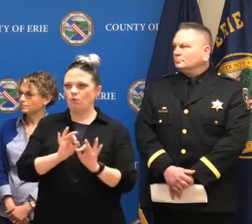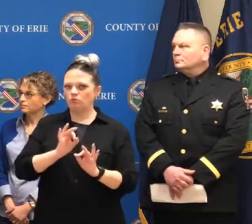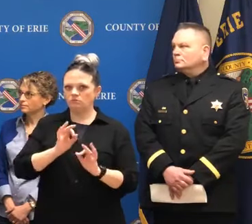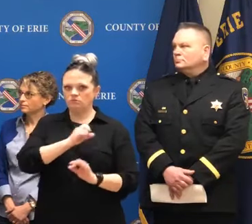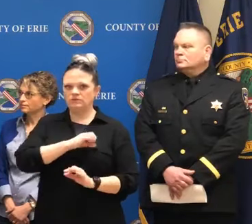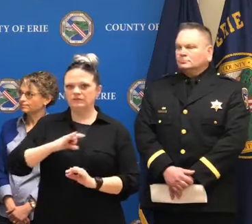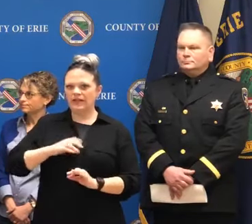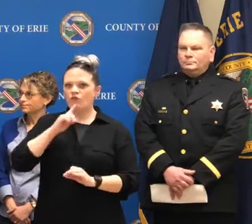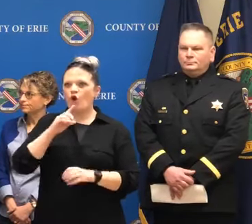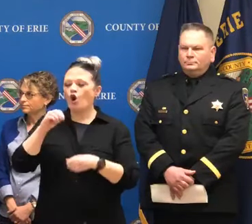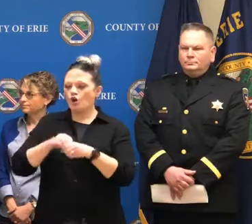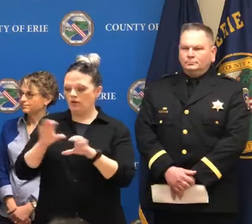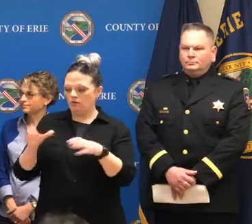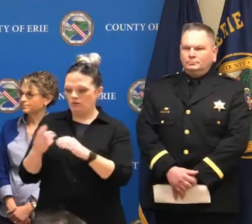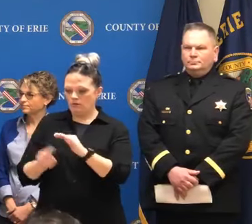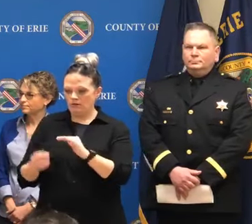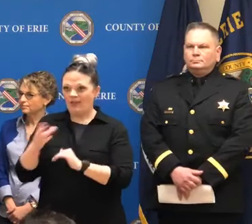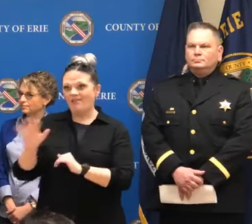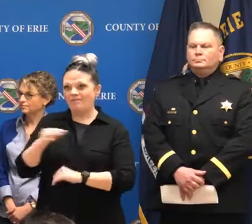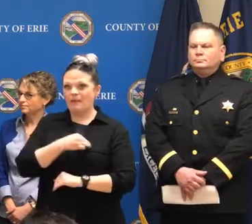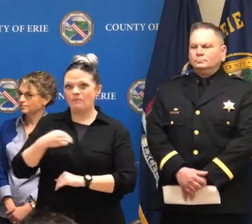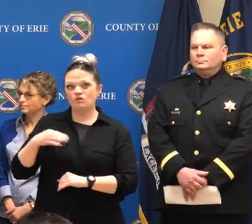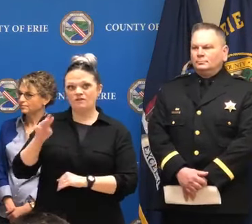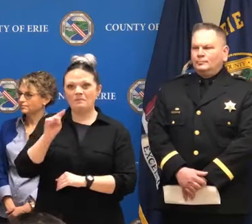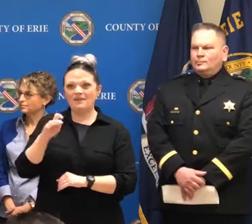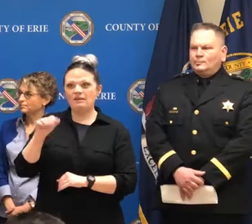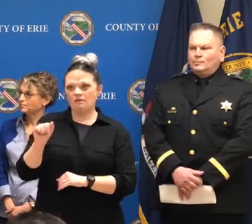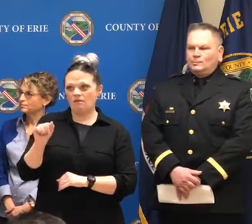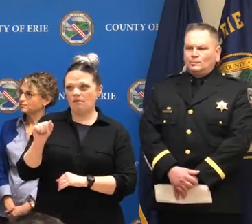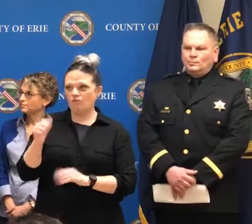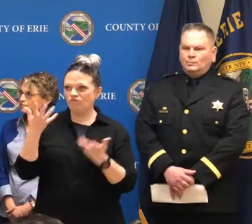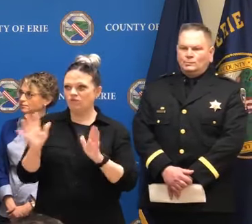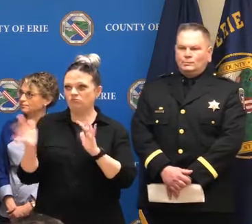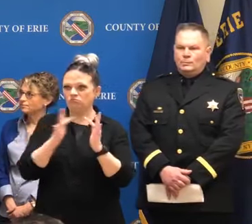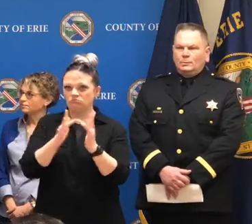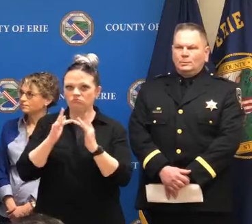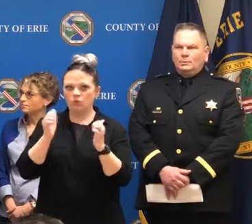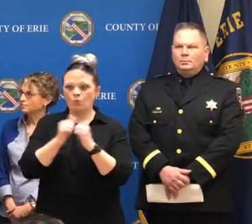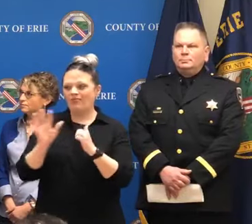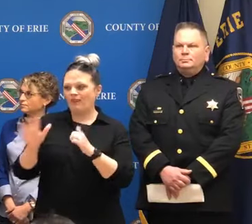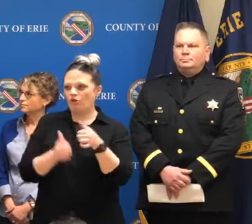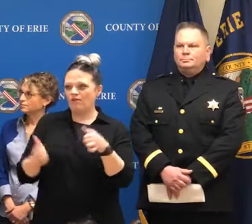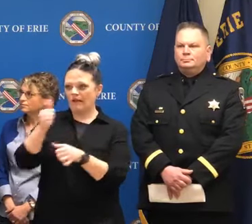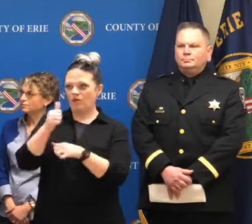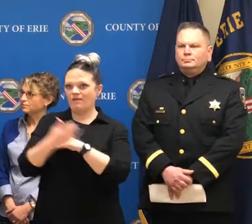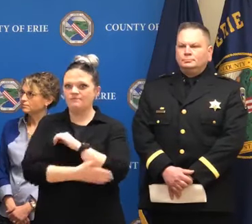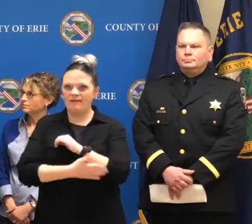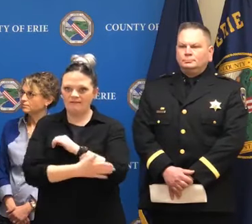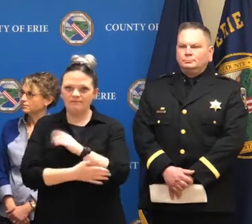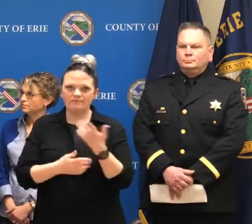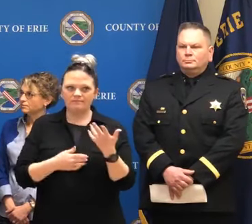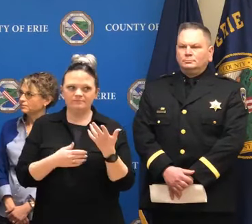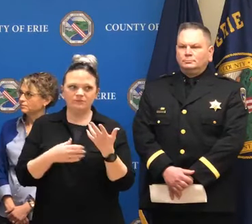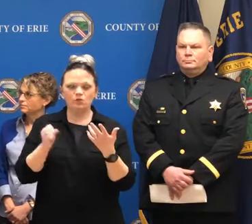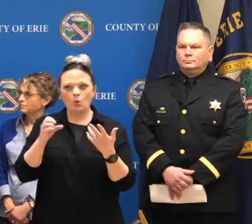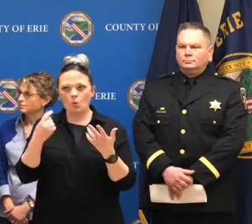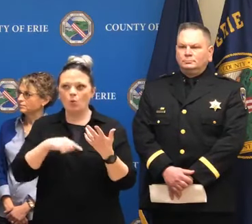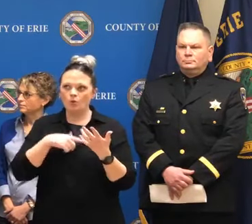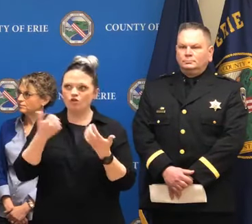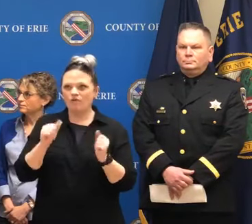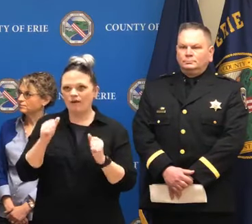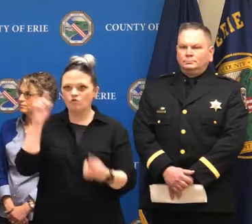are in quarantine, and so are some members of their media who were in touch with the county executive. So we're trying to reduce the potential for